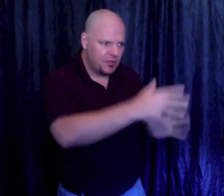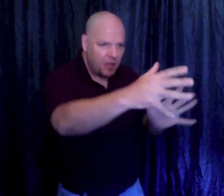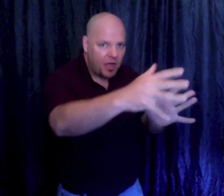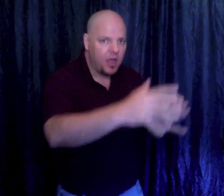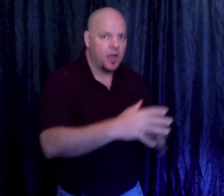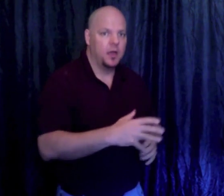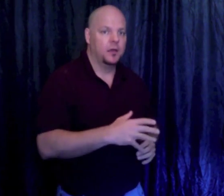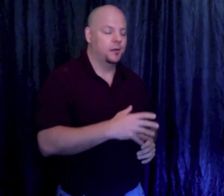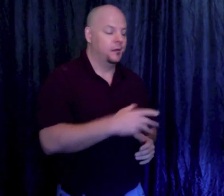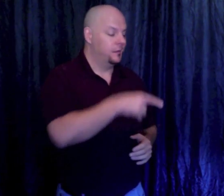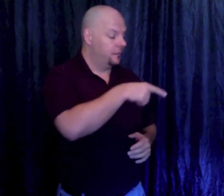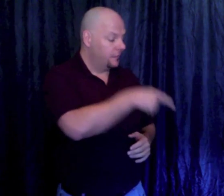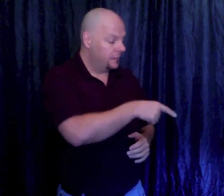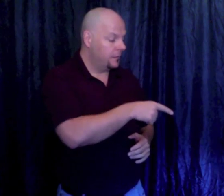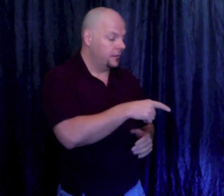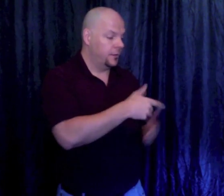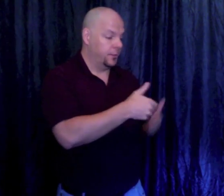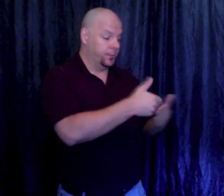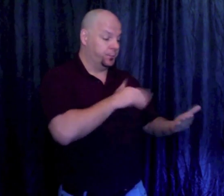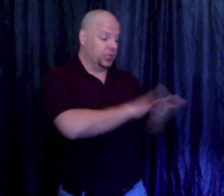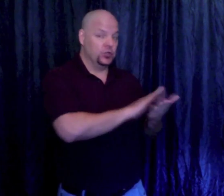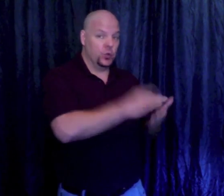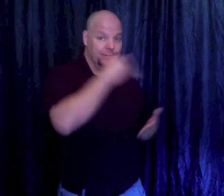from little preschooler kids all the way through high school.